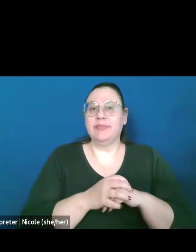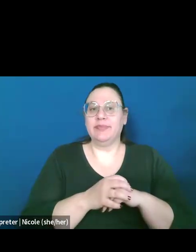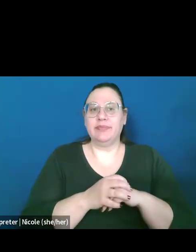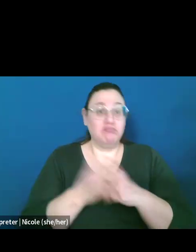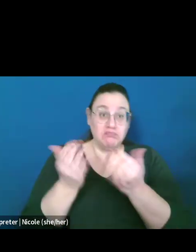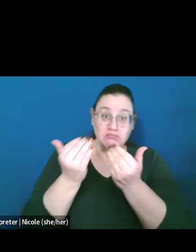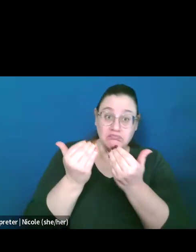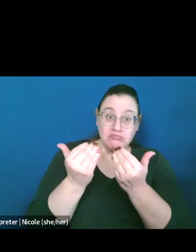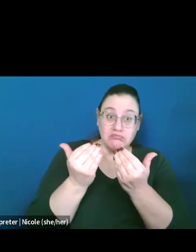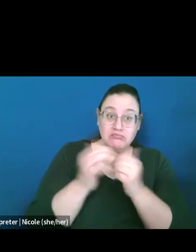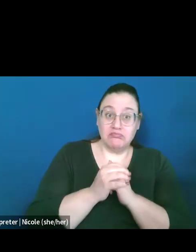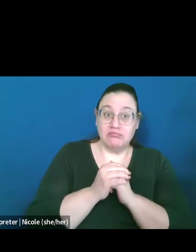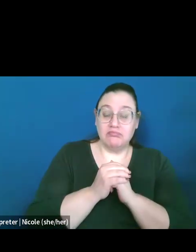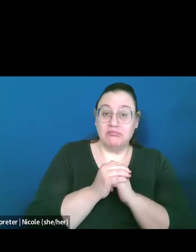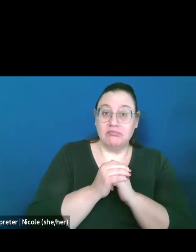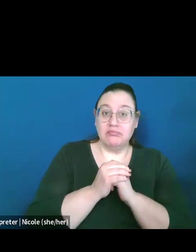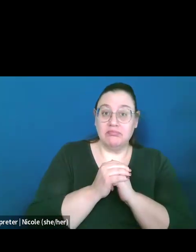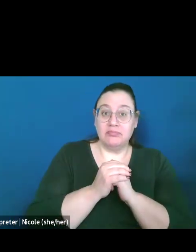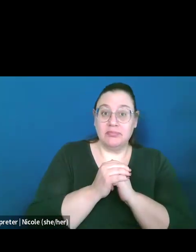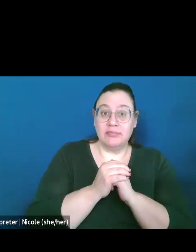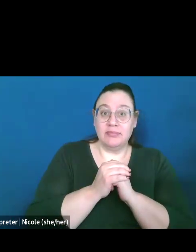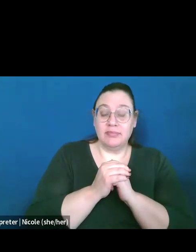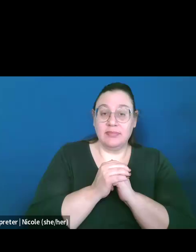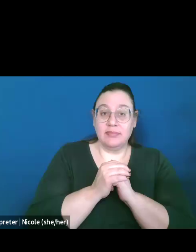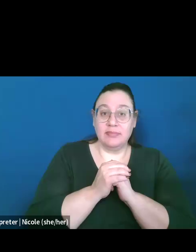continue. Perfect.